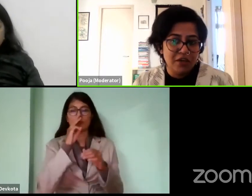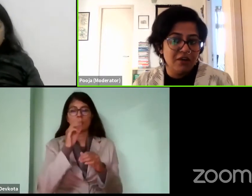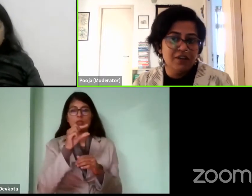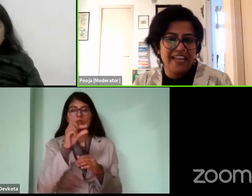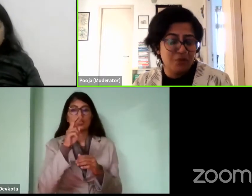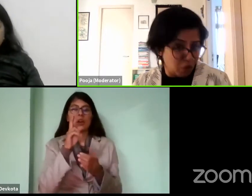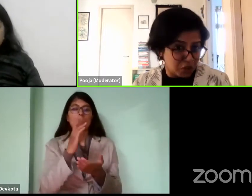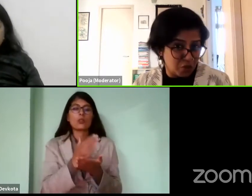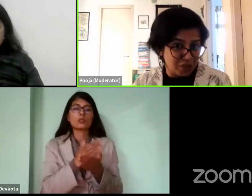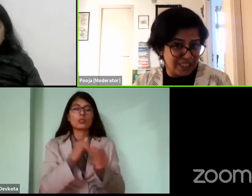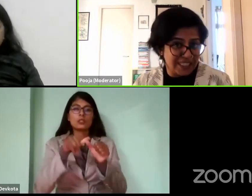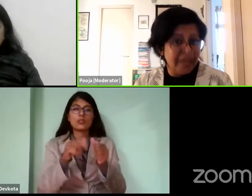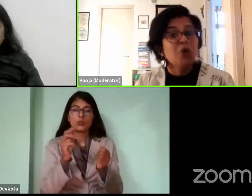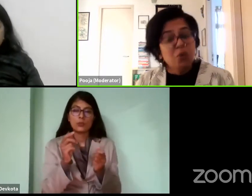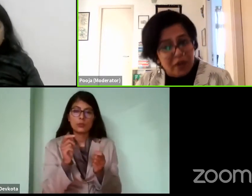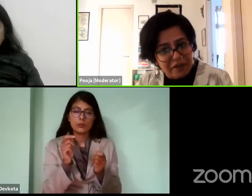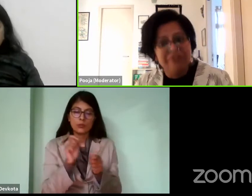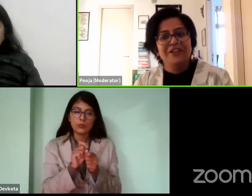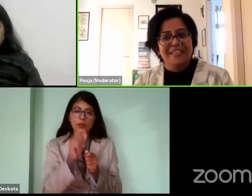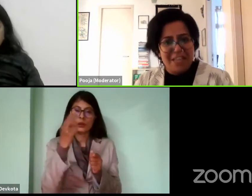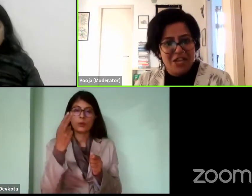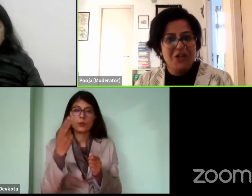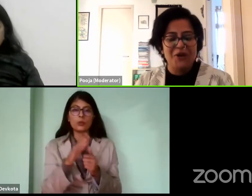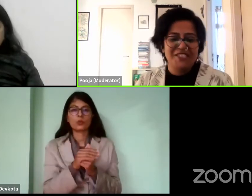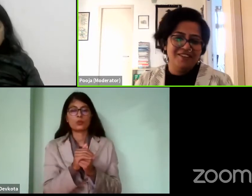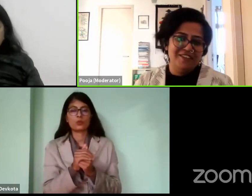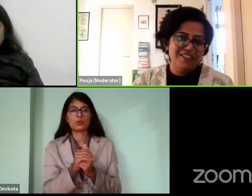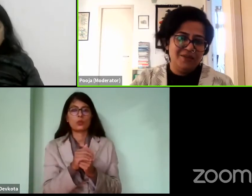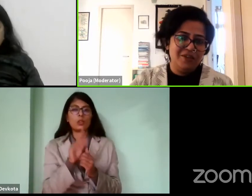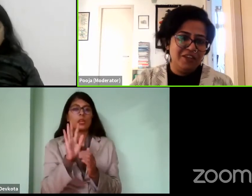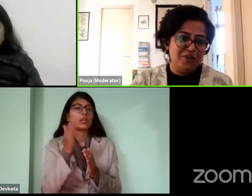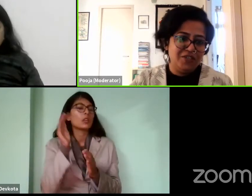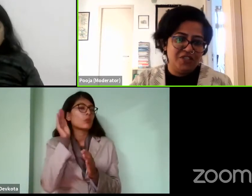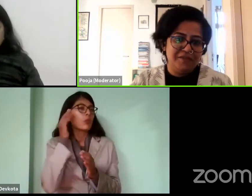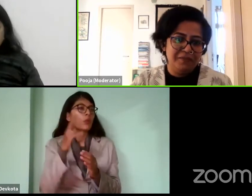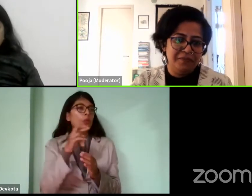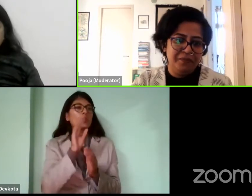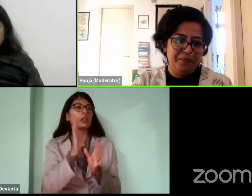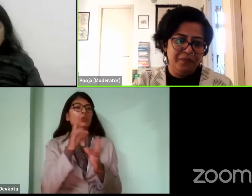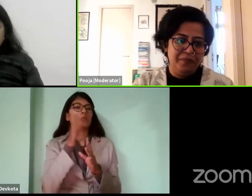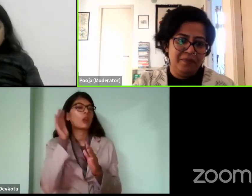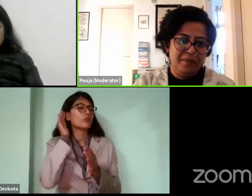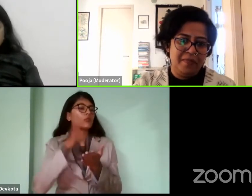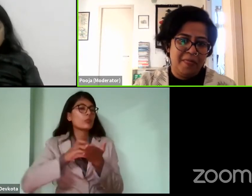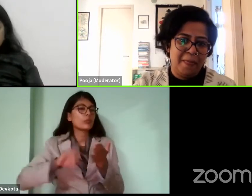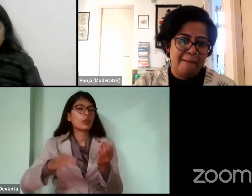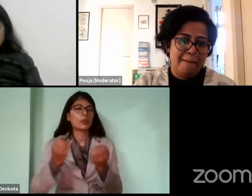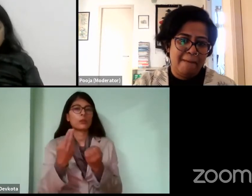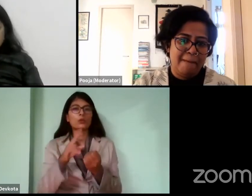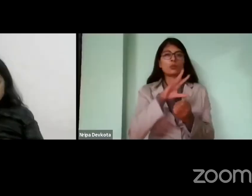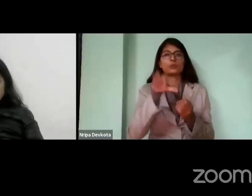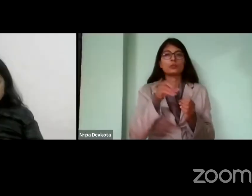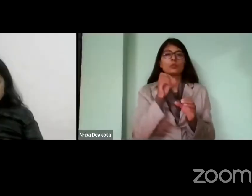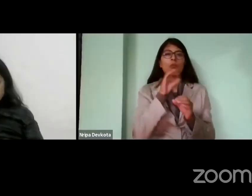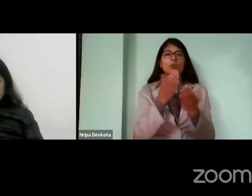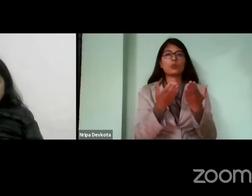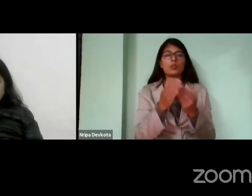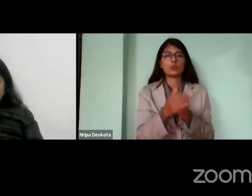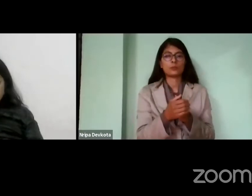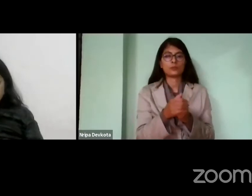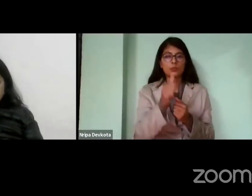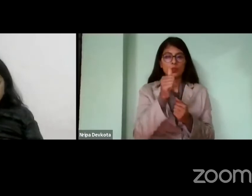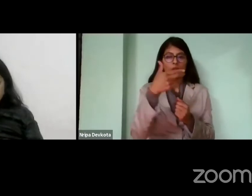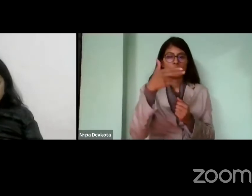what was heard and what was willfully not heard? So thank you, Archana. You know, I